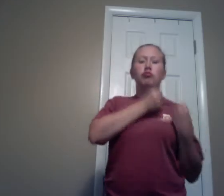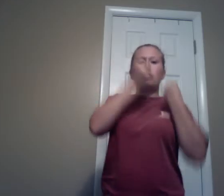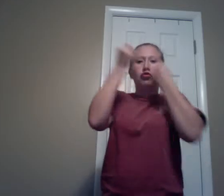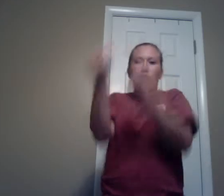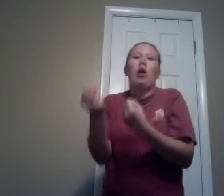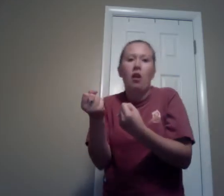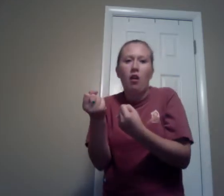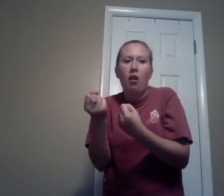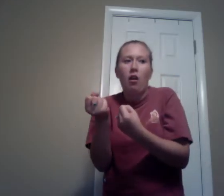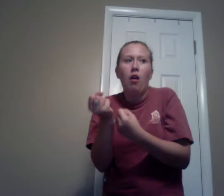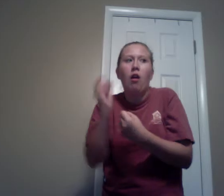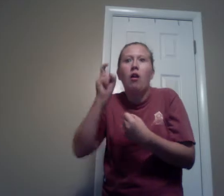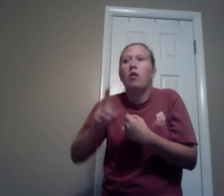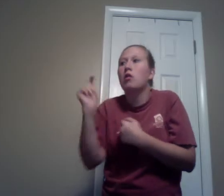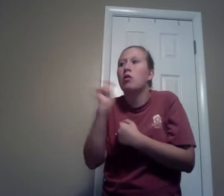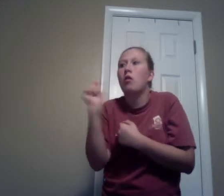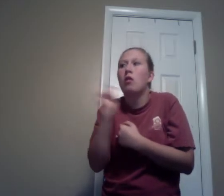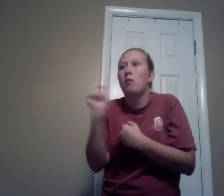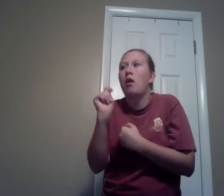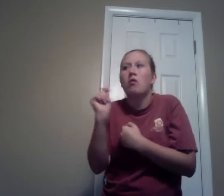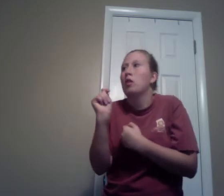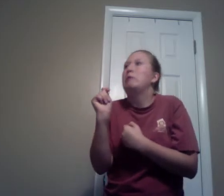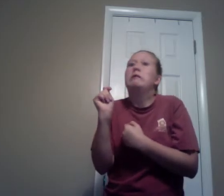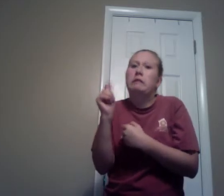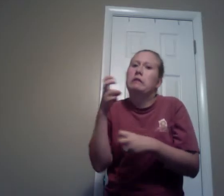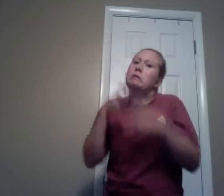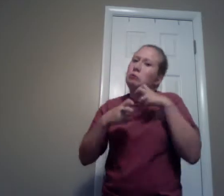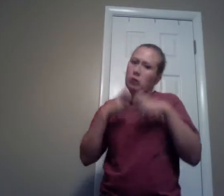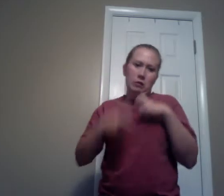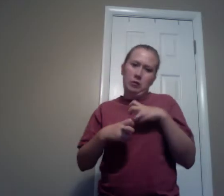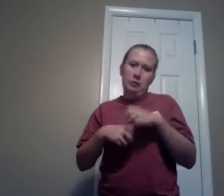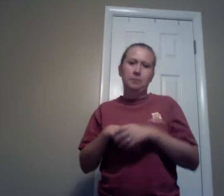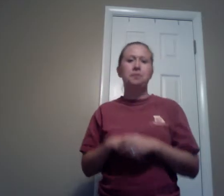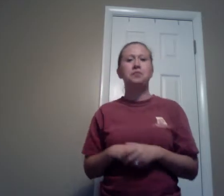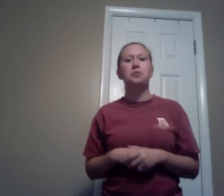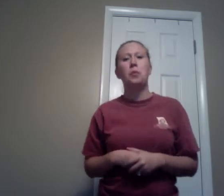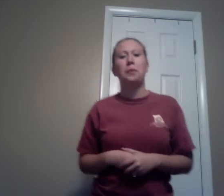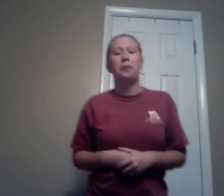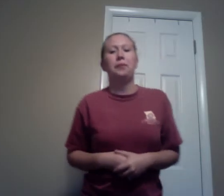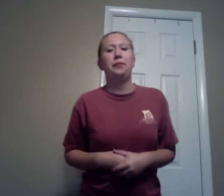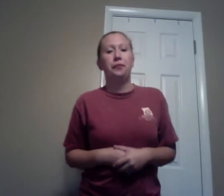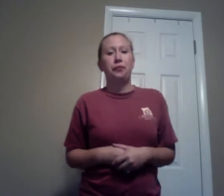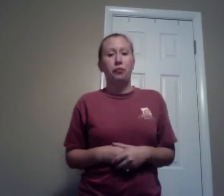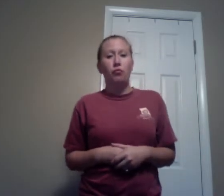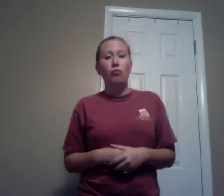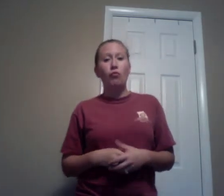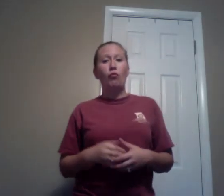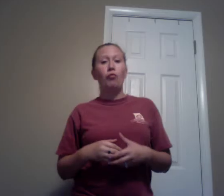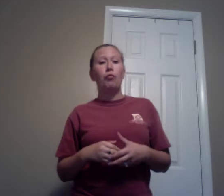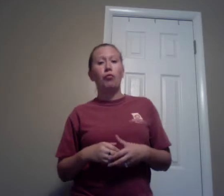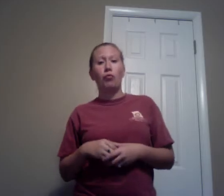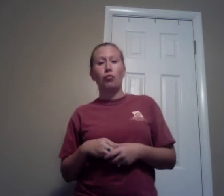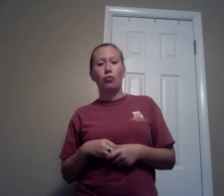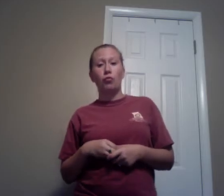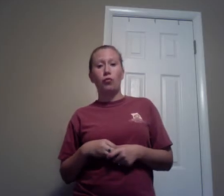is another helpful tip. Now, in addition to splitting the prep into two sections, you want to keep the end